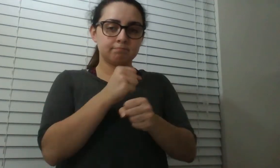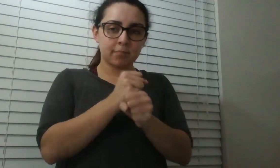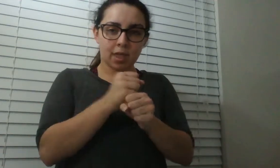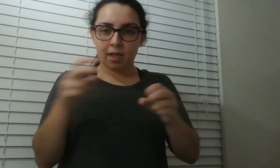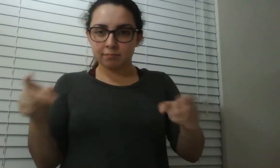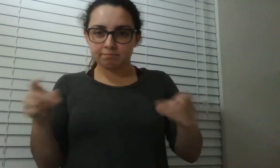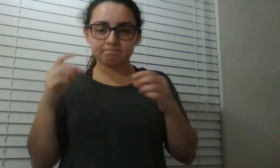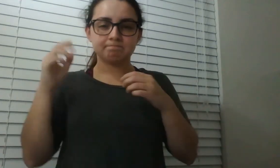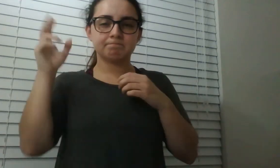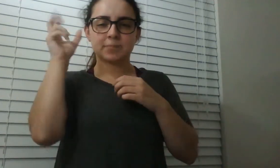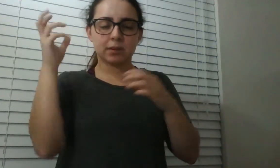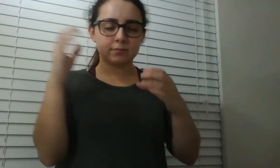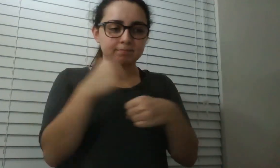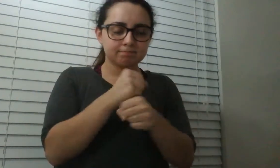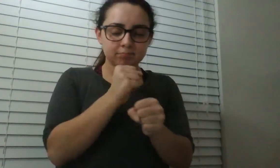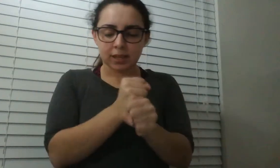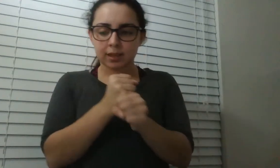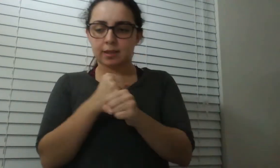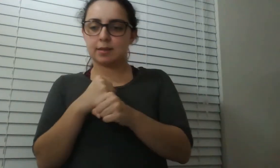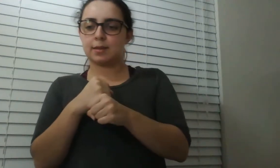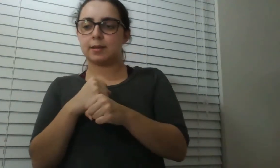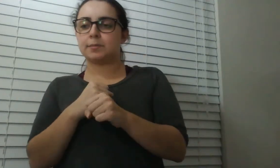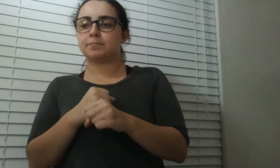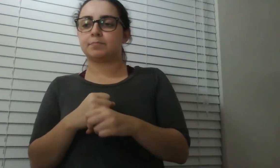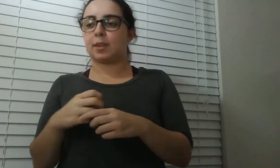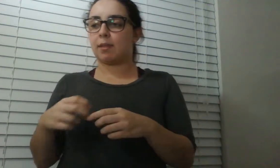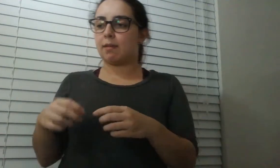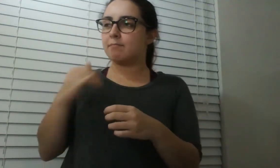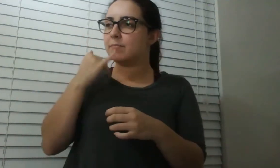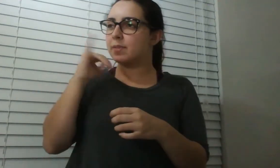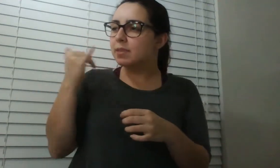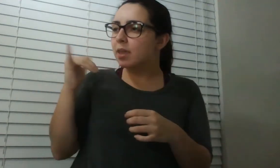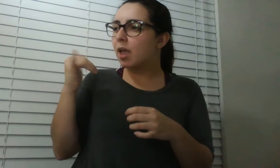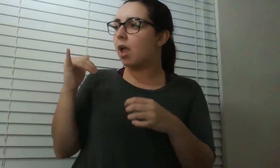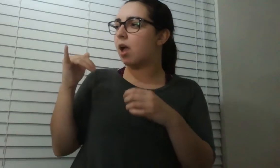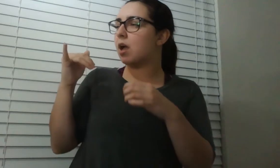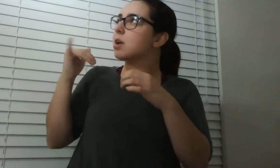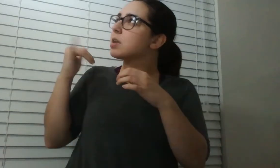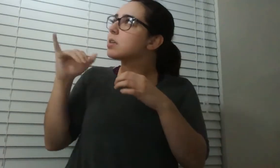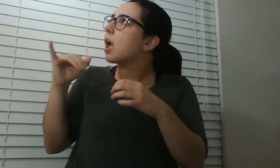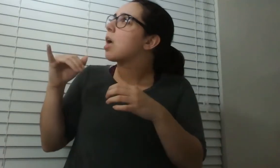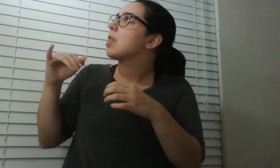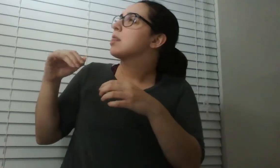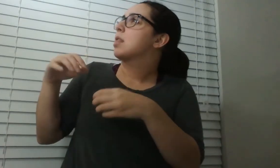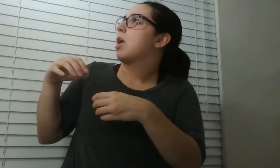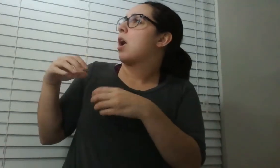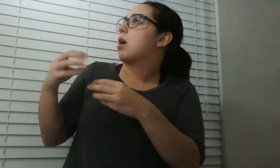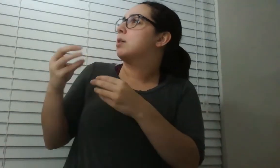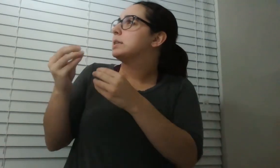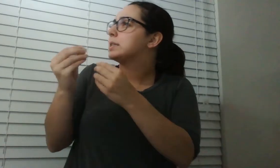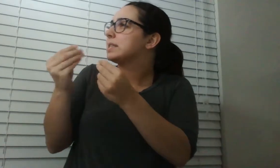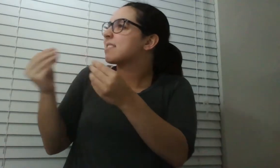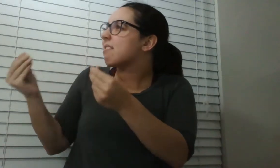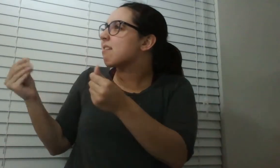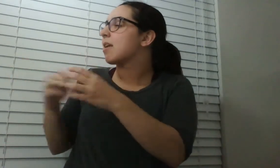Nice big scoop. Go in right here. Already finish an egg.